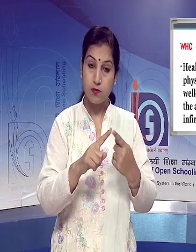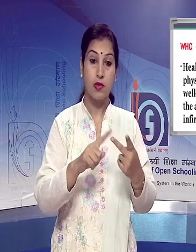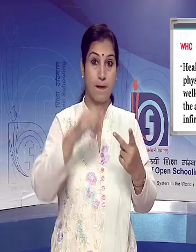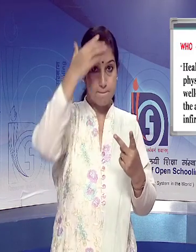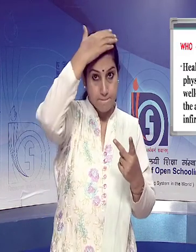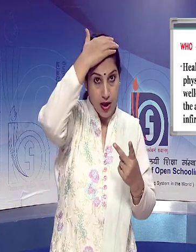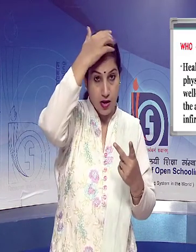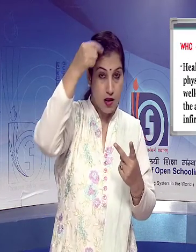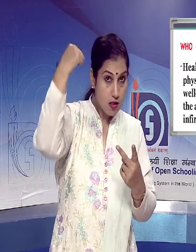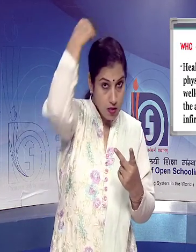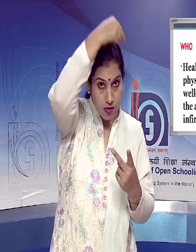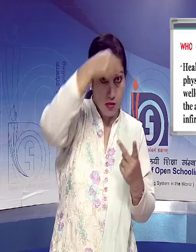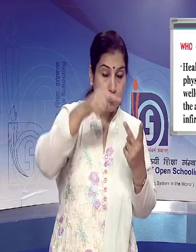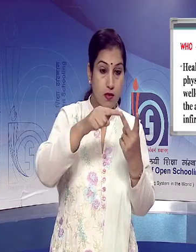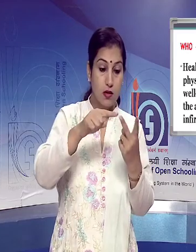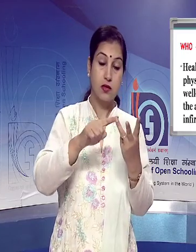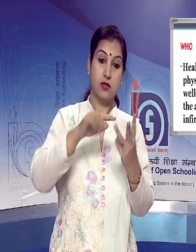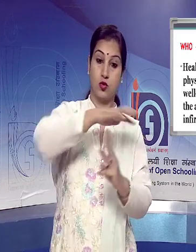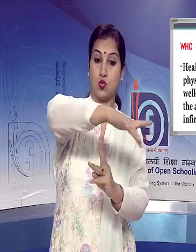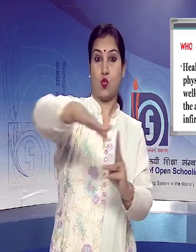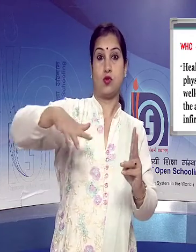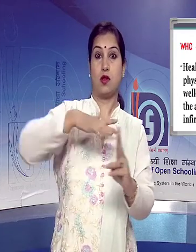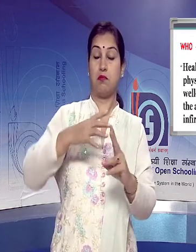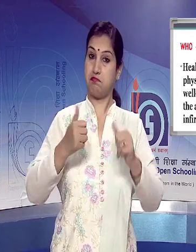mental, and social well-being,